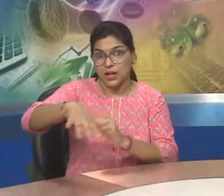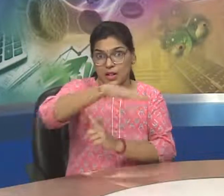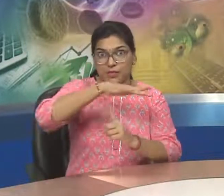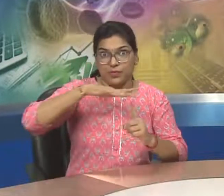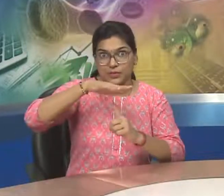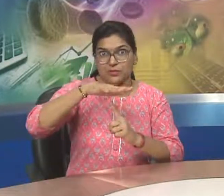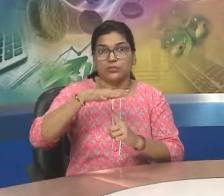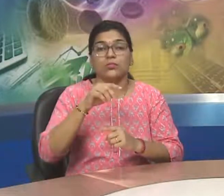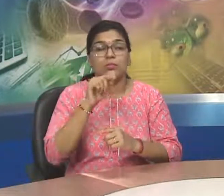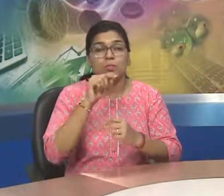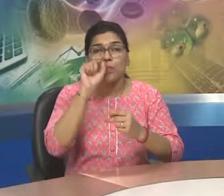Component of the environment